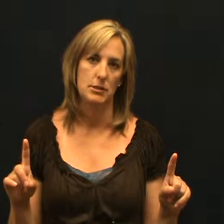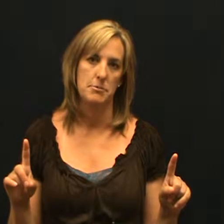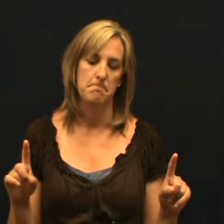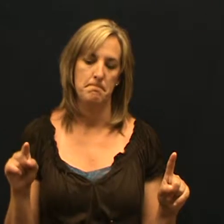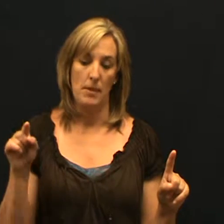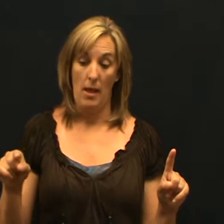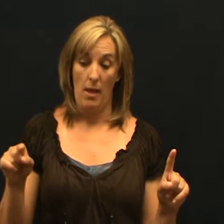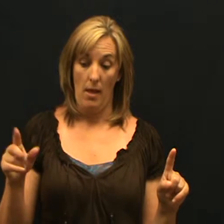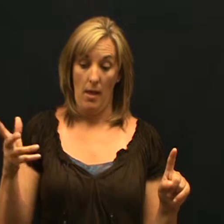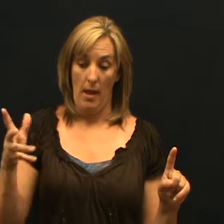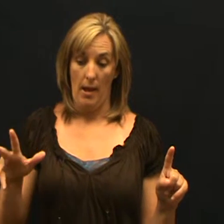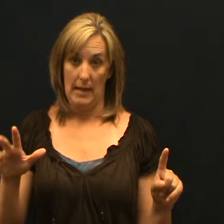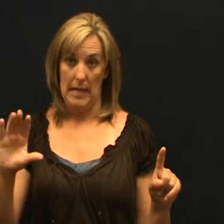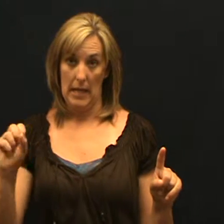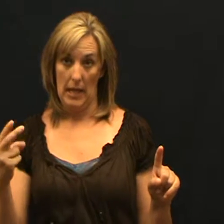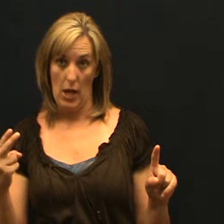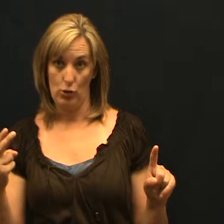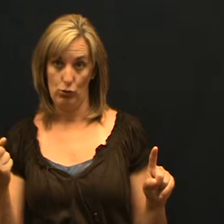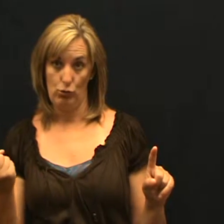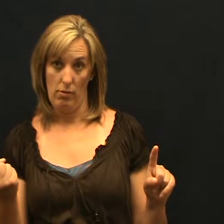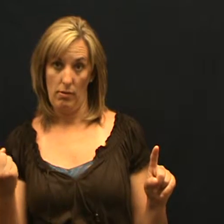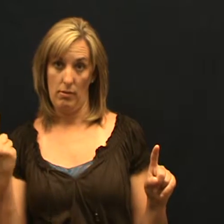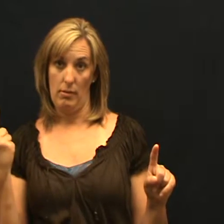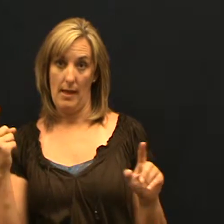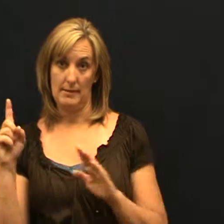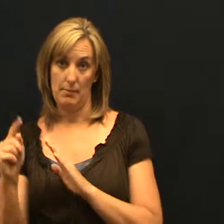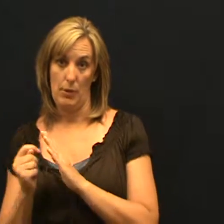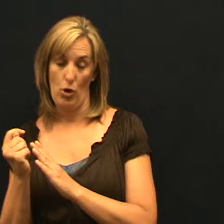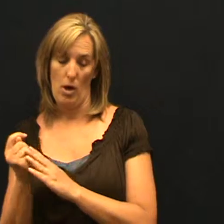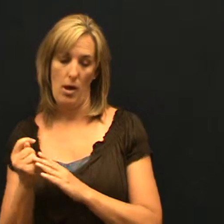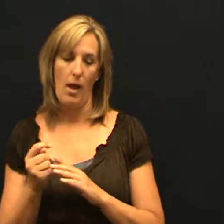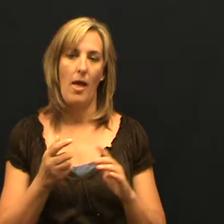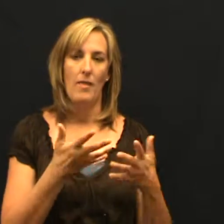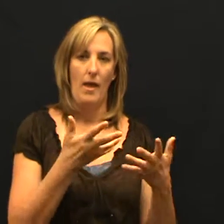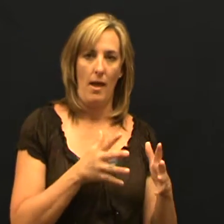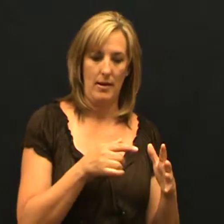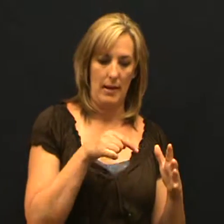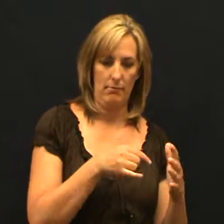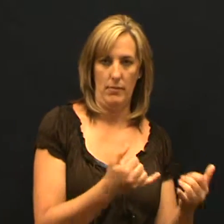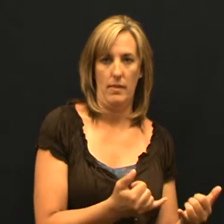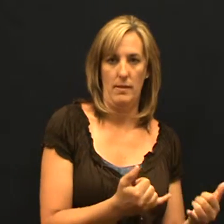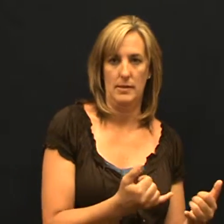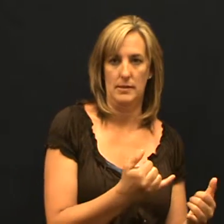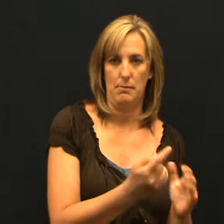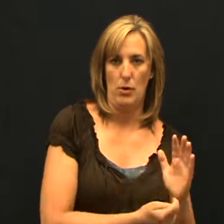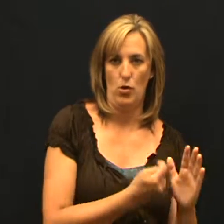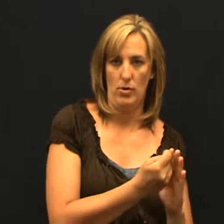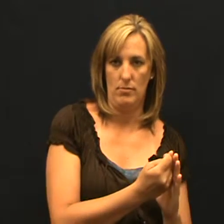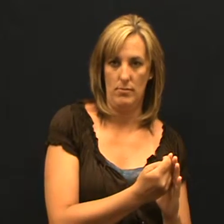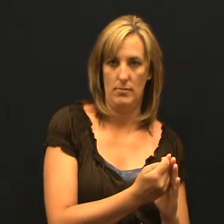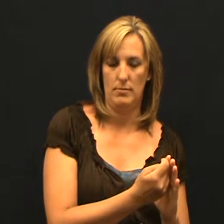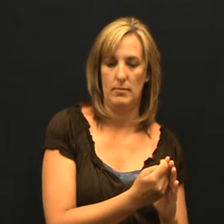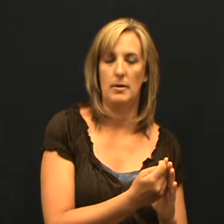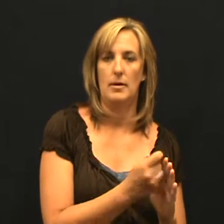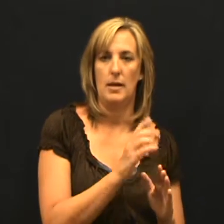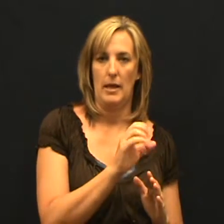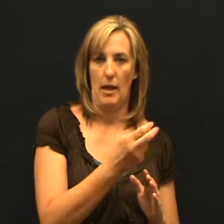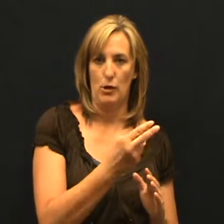ending cash balance last period and the ending cash balance this period. And so given that, we have to be able to figure out what our change